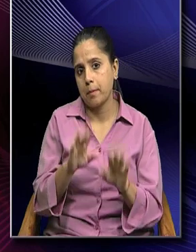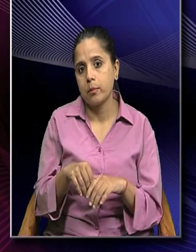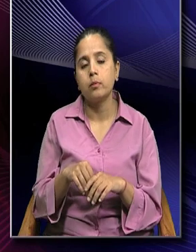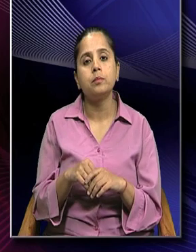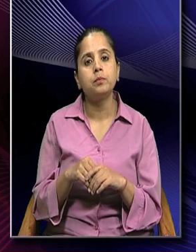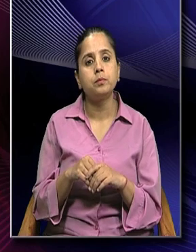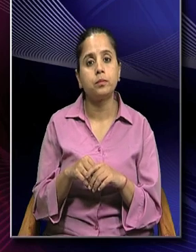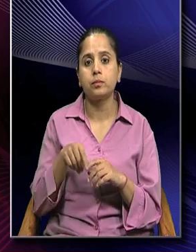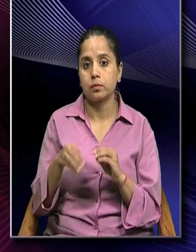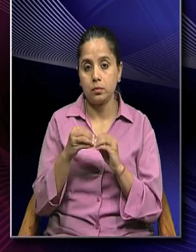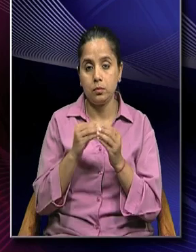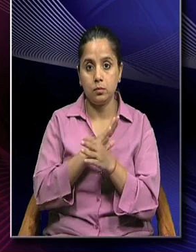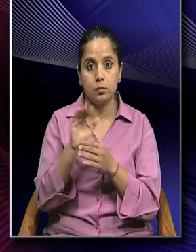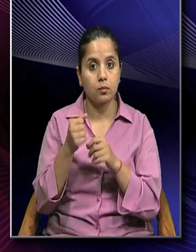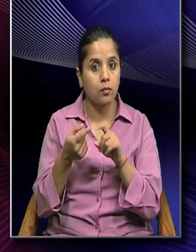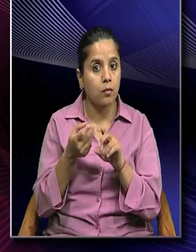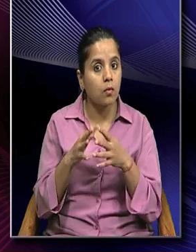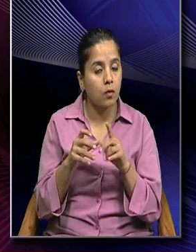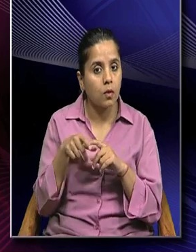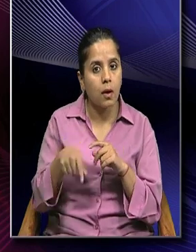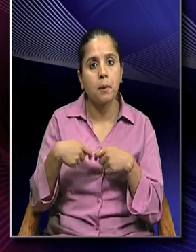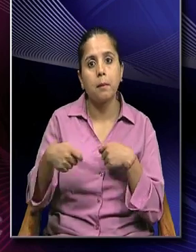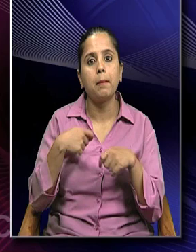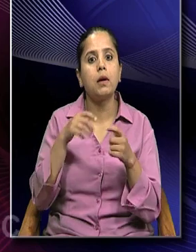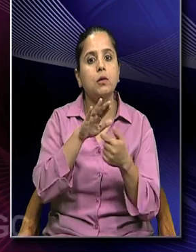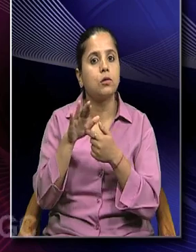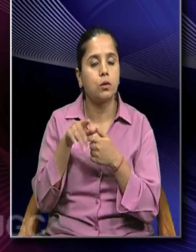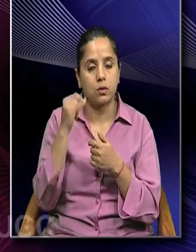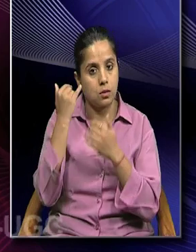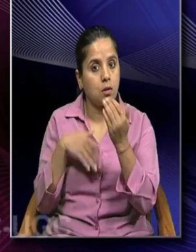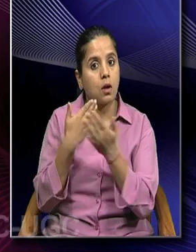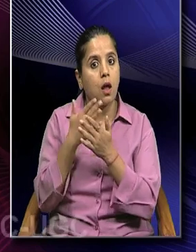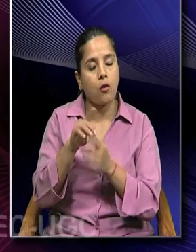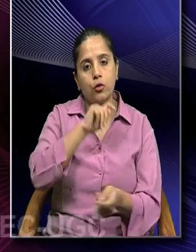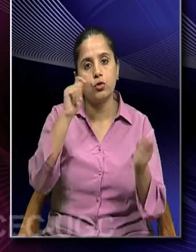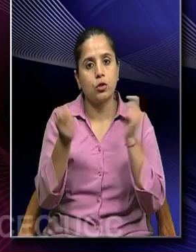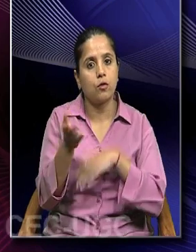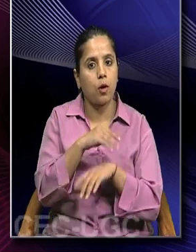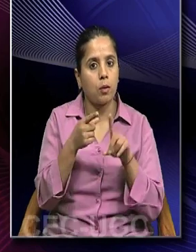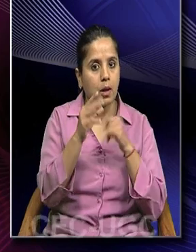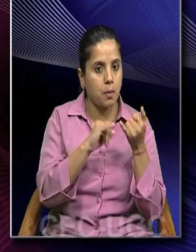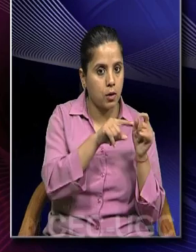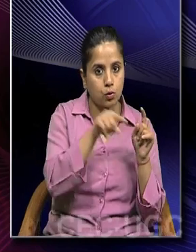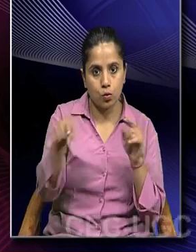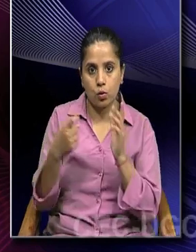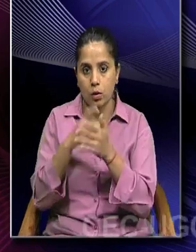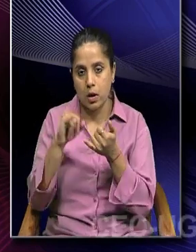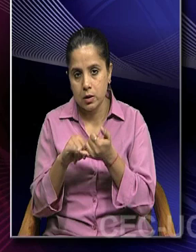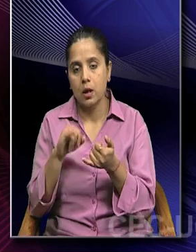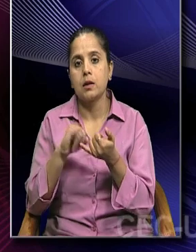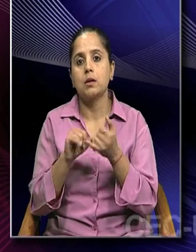what Bhagavad Gita suggests for business enterprise? It suggests a transformation from tamas to rajas to